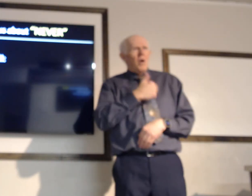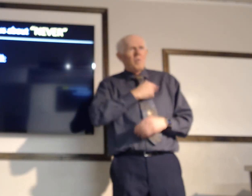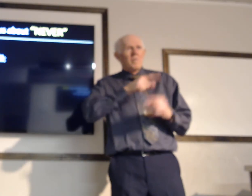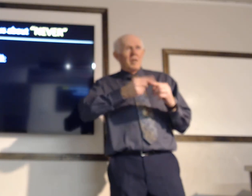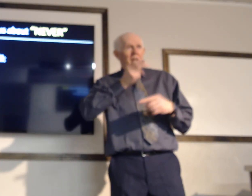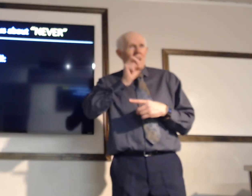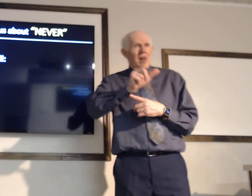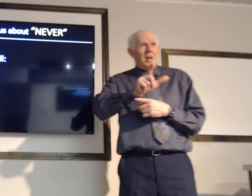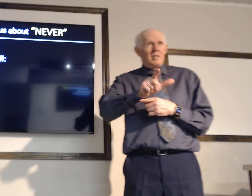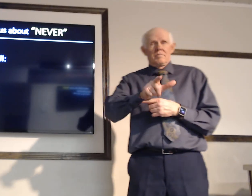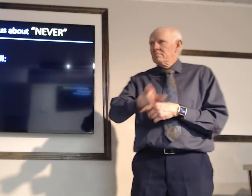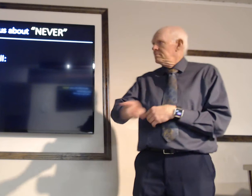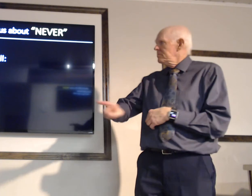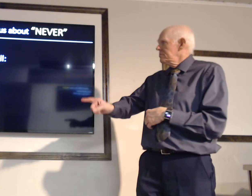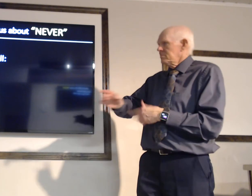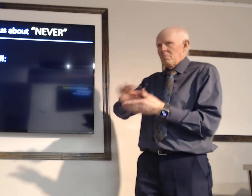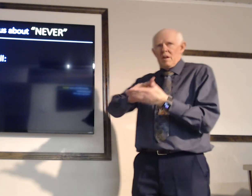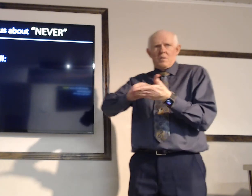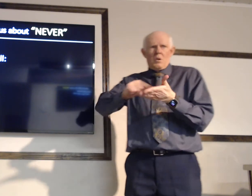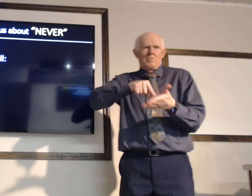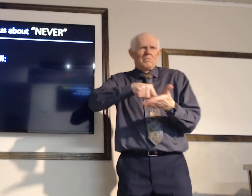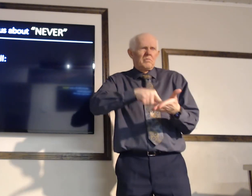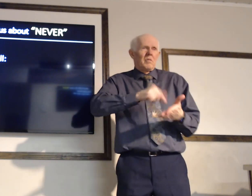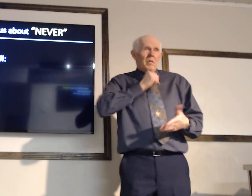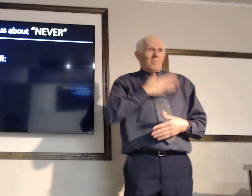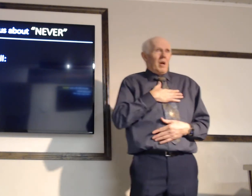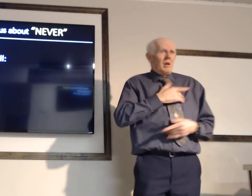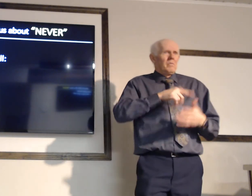Warning us about hell. In this verse,